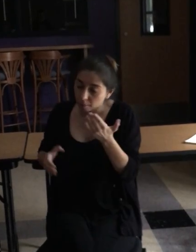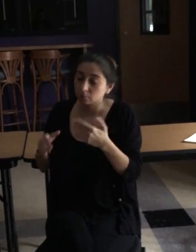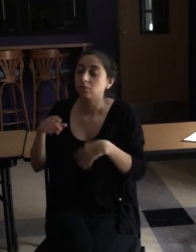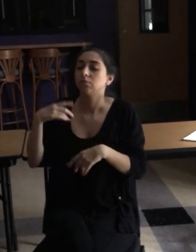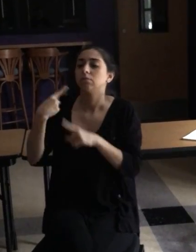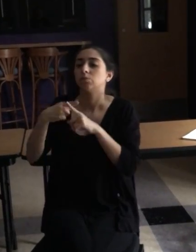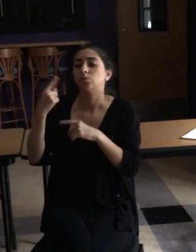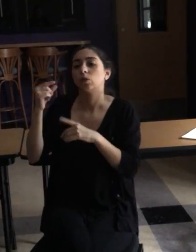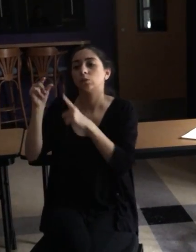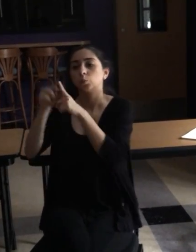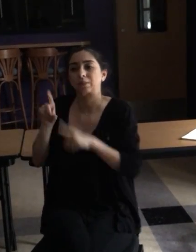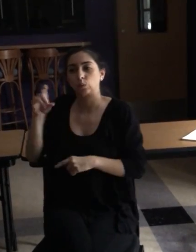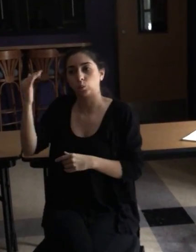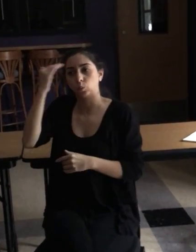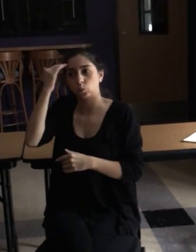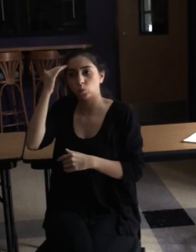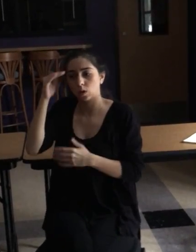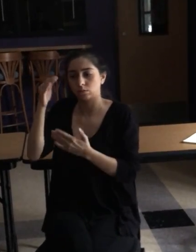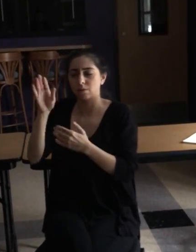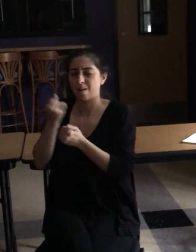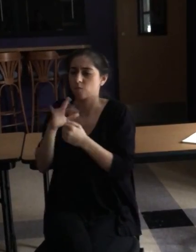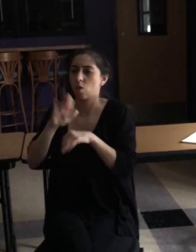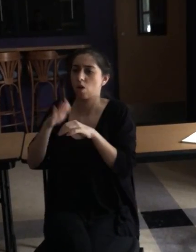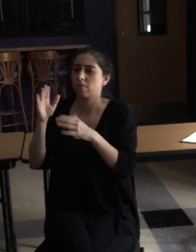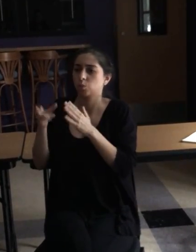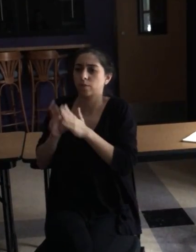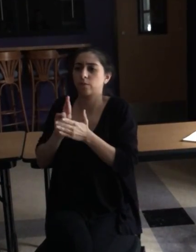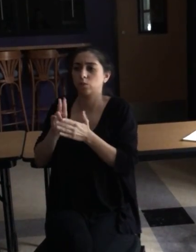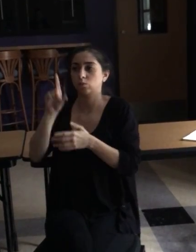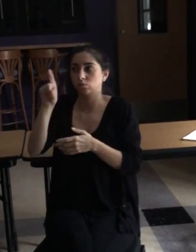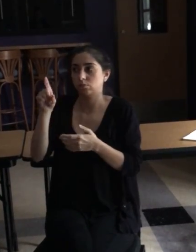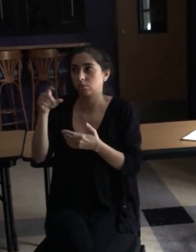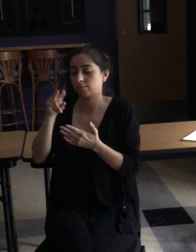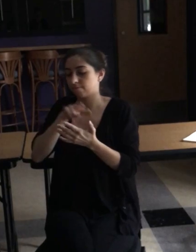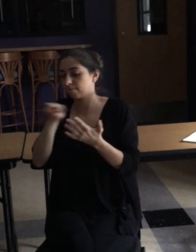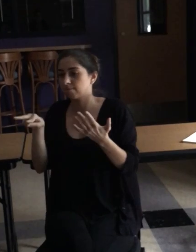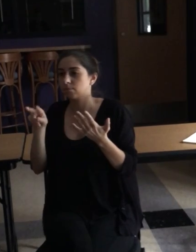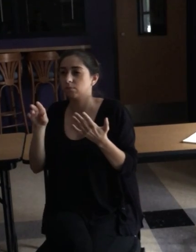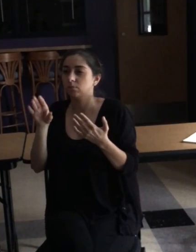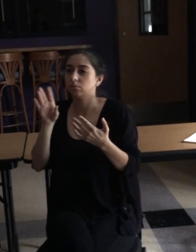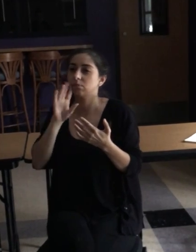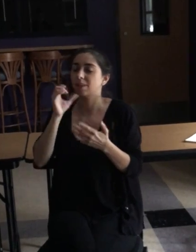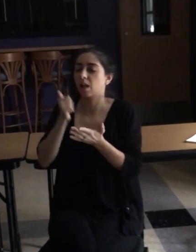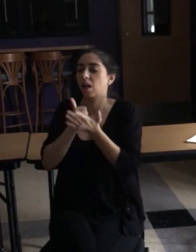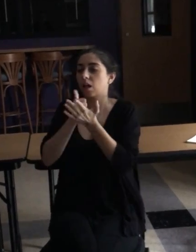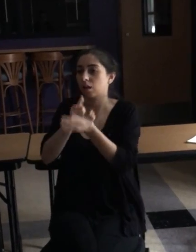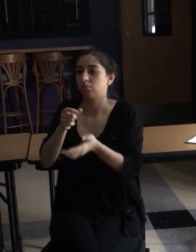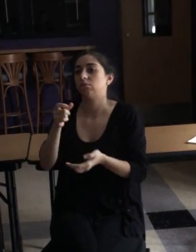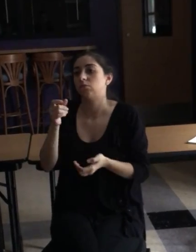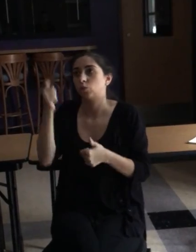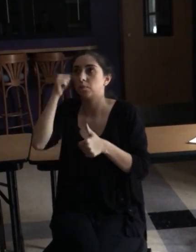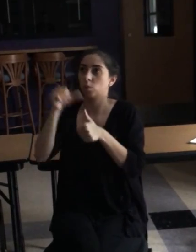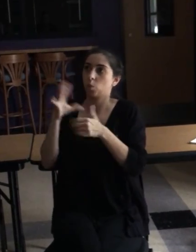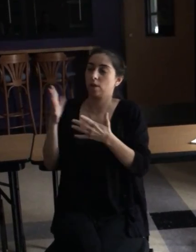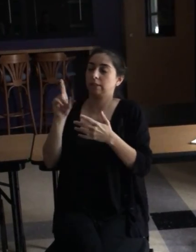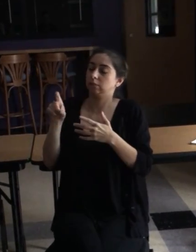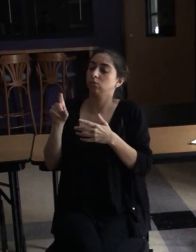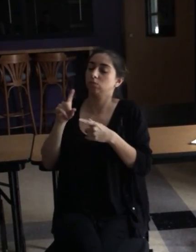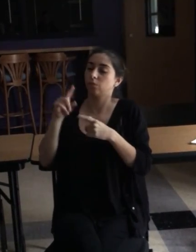and sort of a chance to kind of jog your memory on the important topics that we cover. Okay. I have it, I'll give it to you guys soon, next